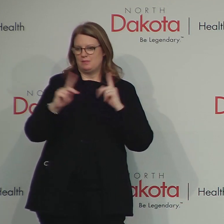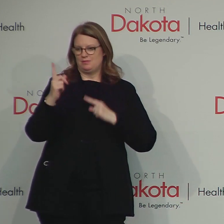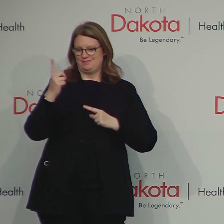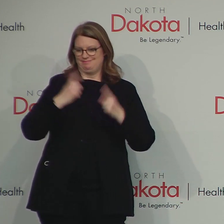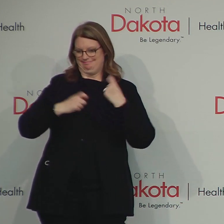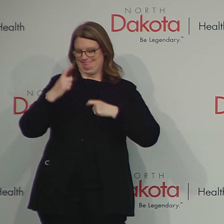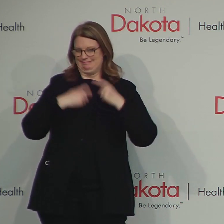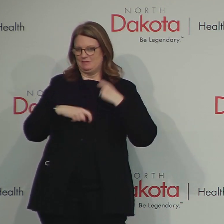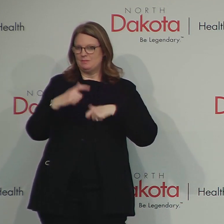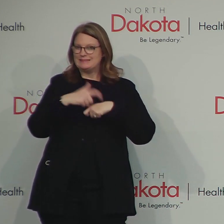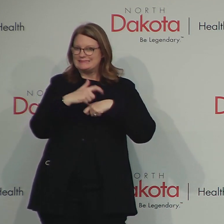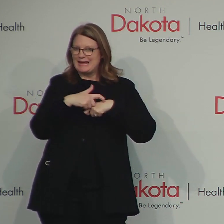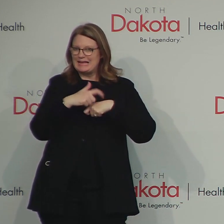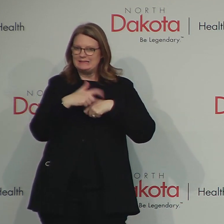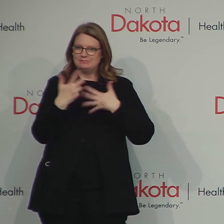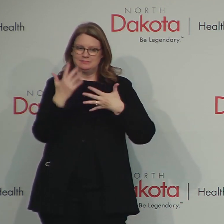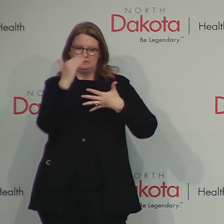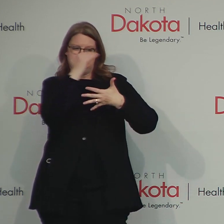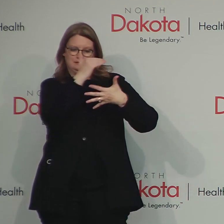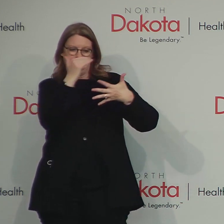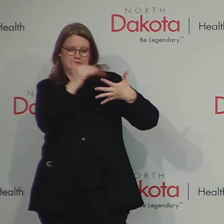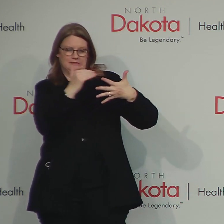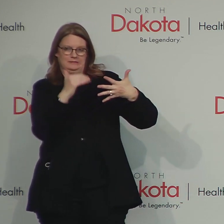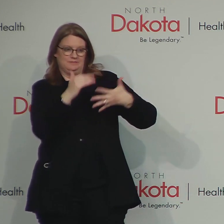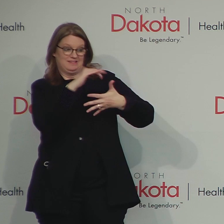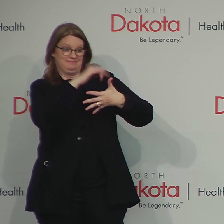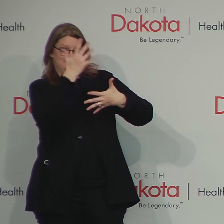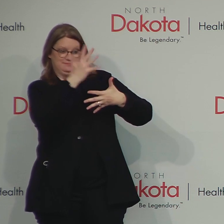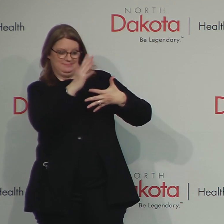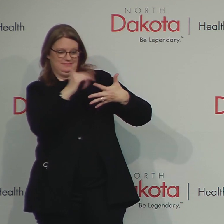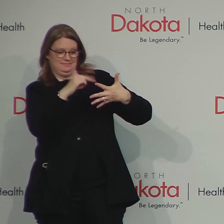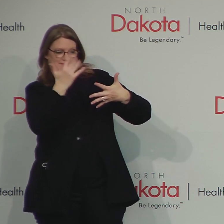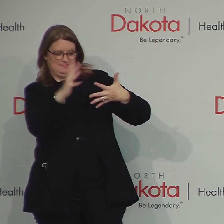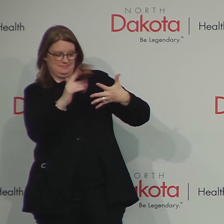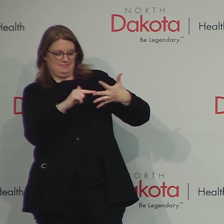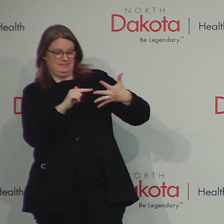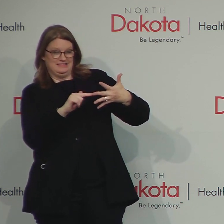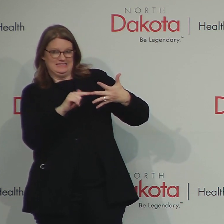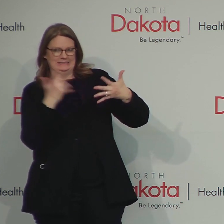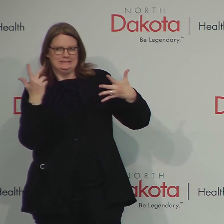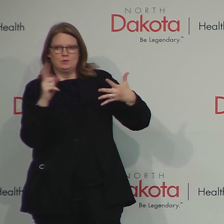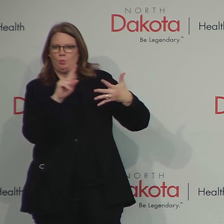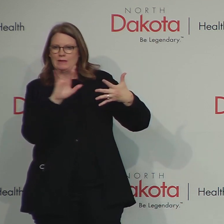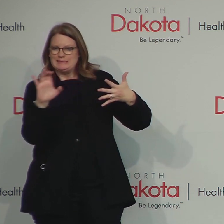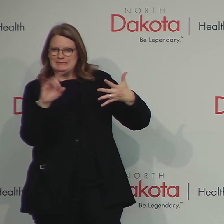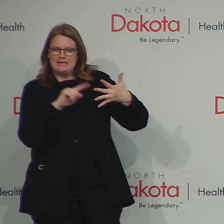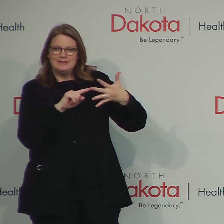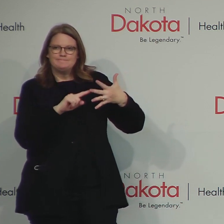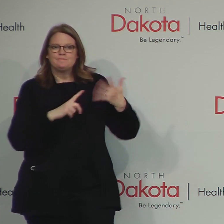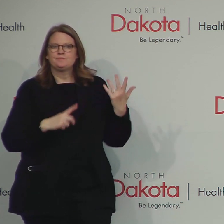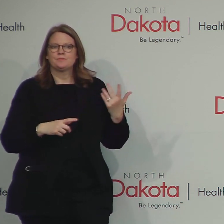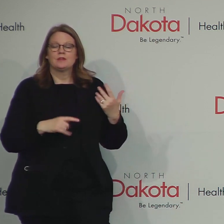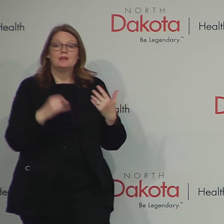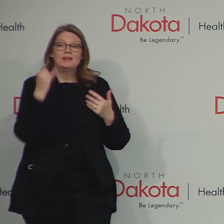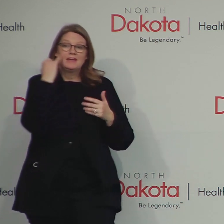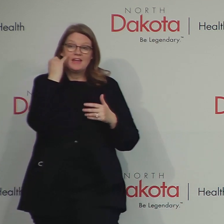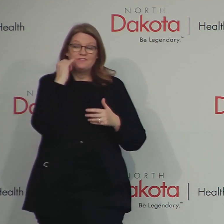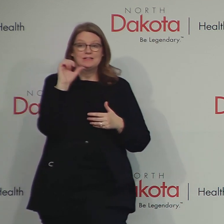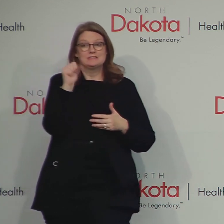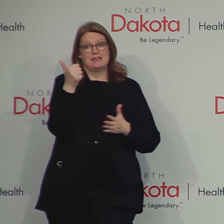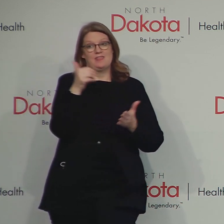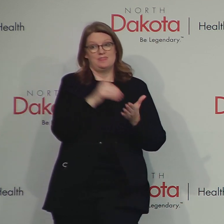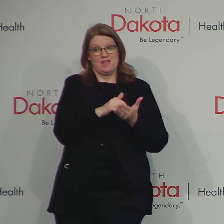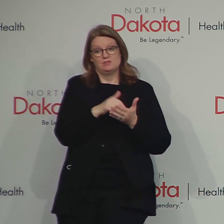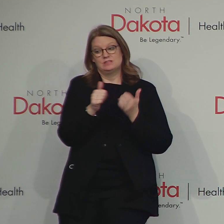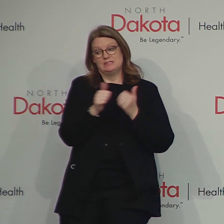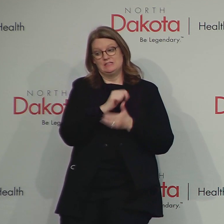me to estimate when we'll get to certain priority groups. It's if we continue to receive 10,000 doses